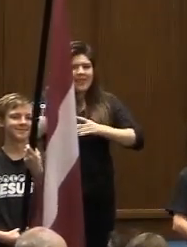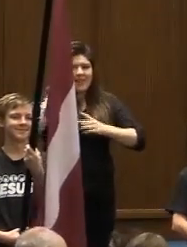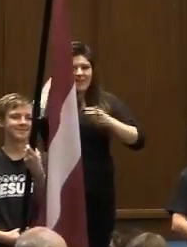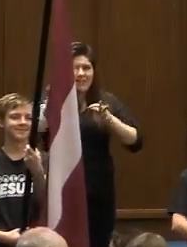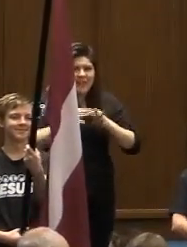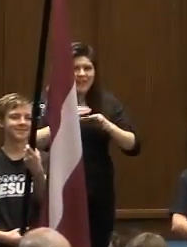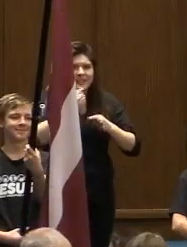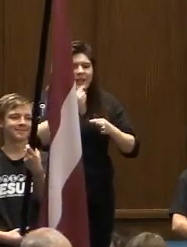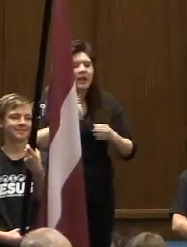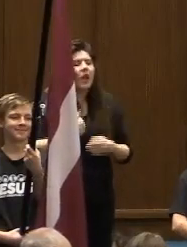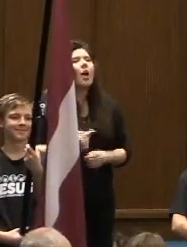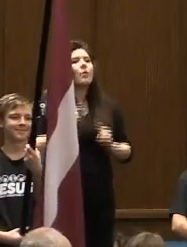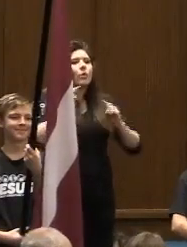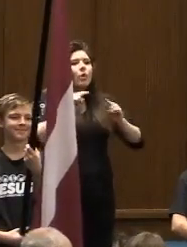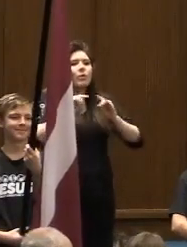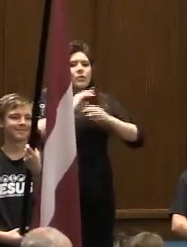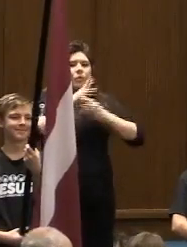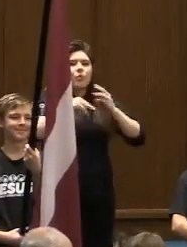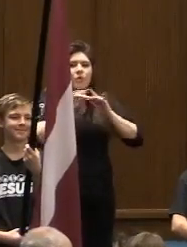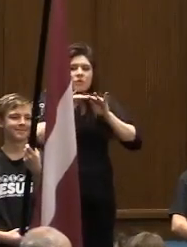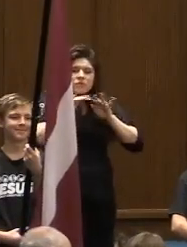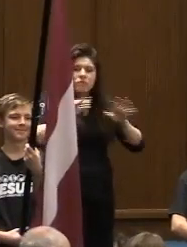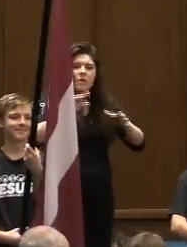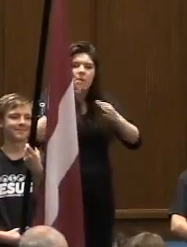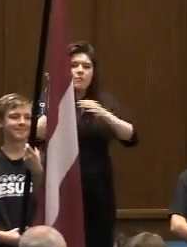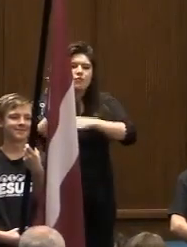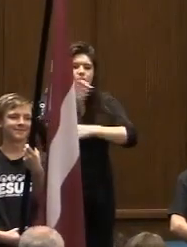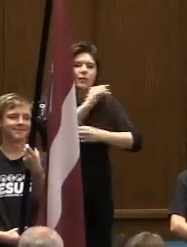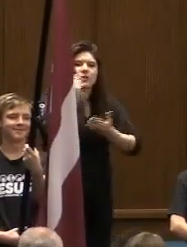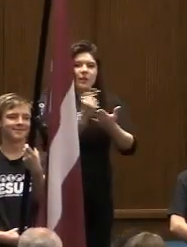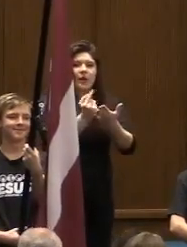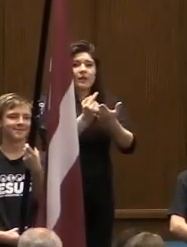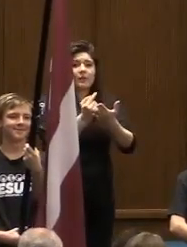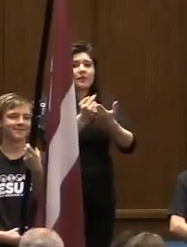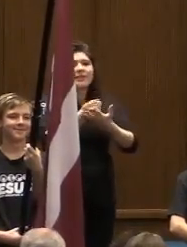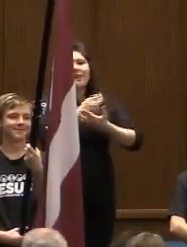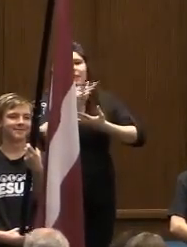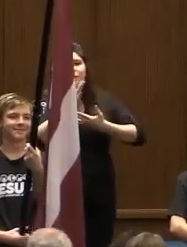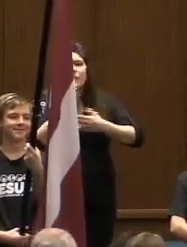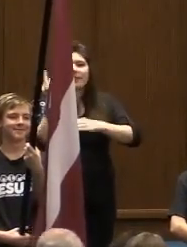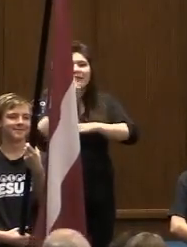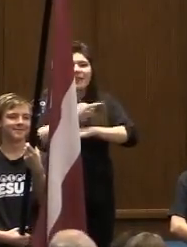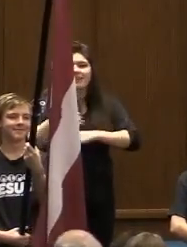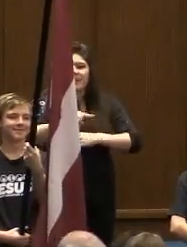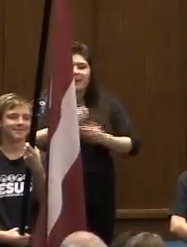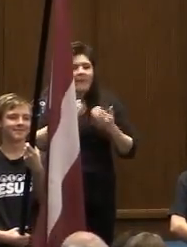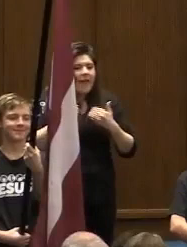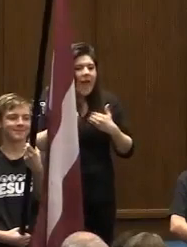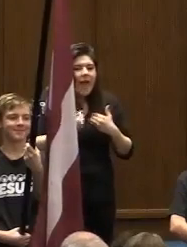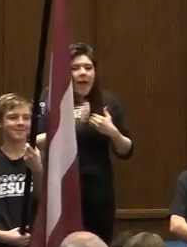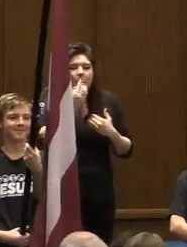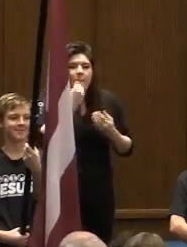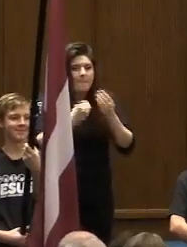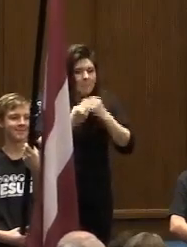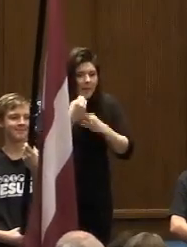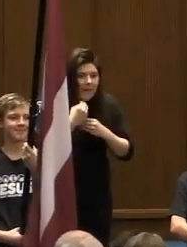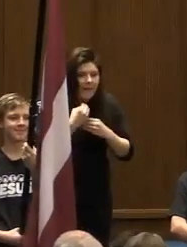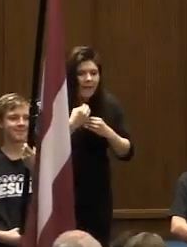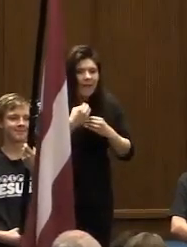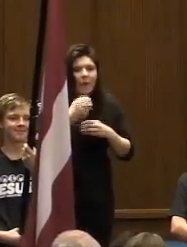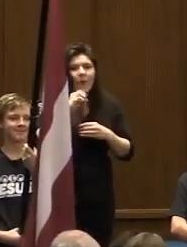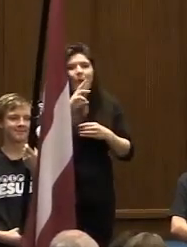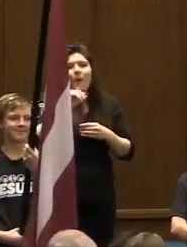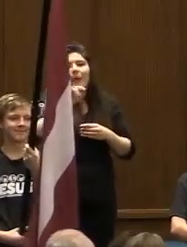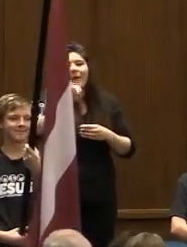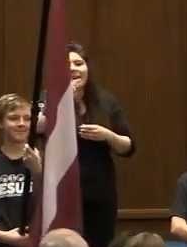I will go in all the world and preach the gospel. And so over the next few days, all they've had is a meal and an orientation.